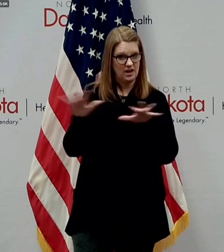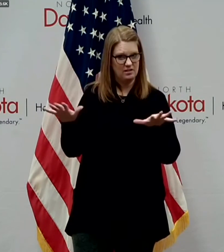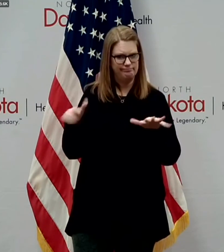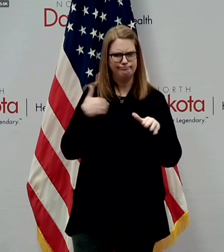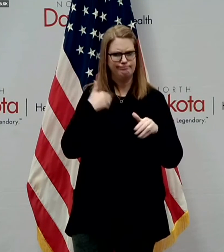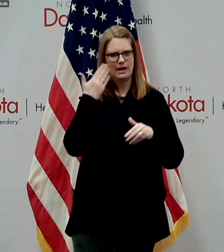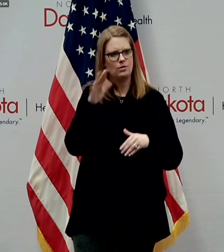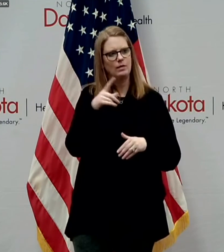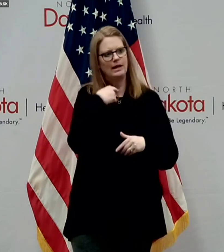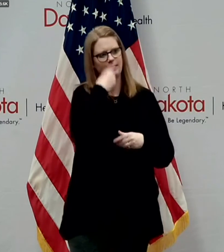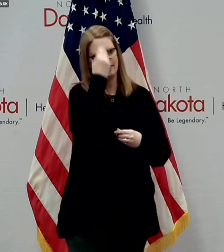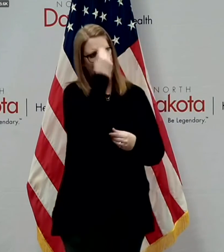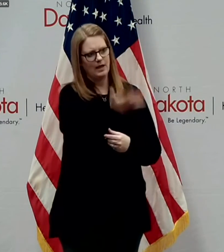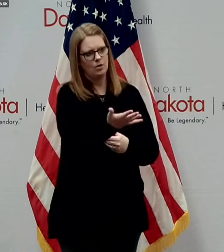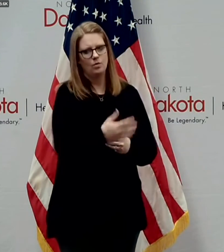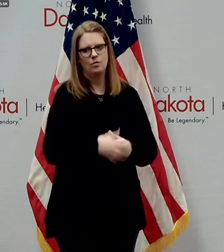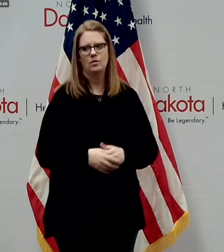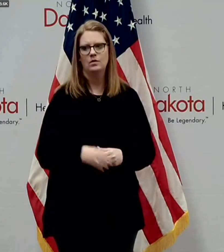to you.